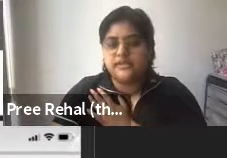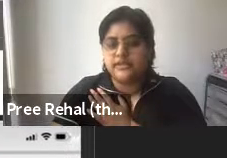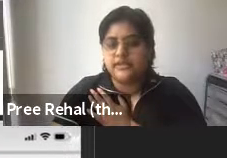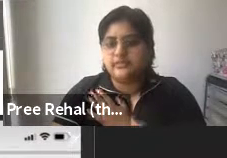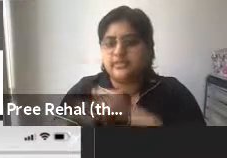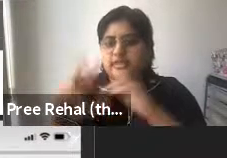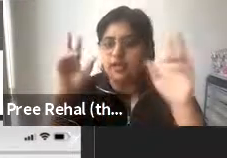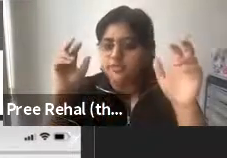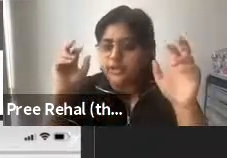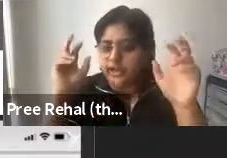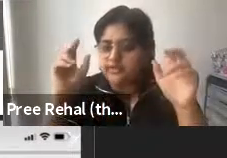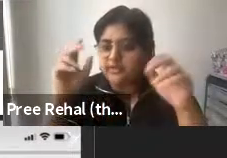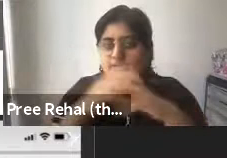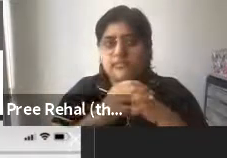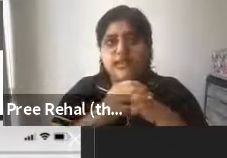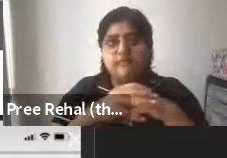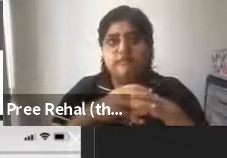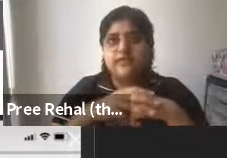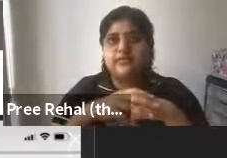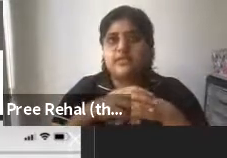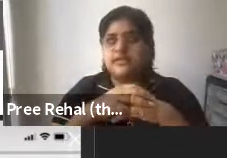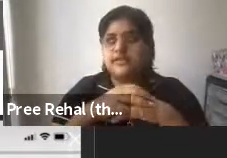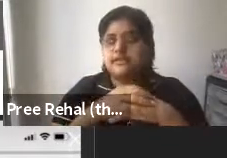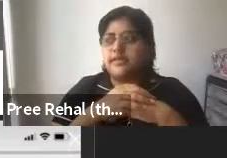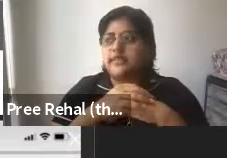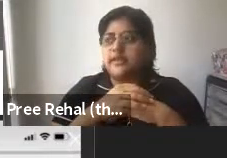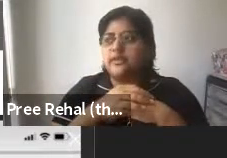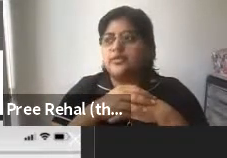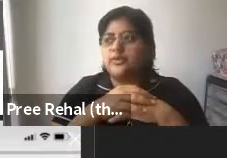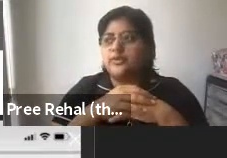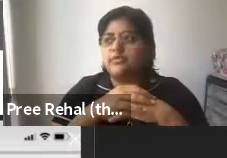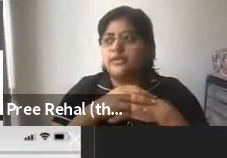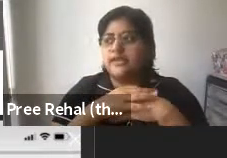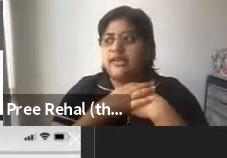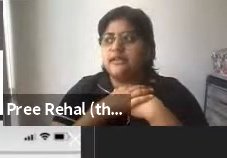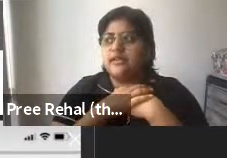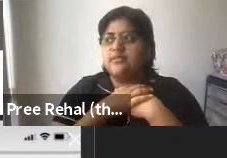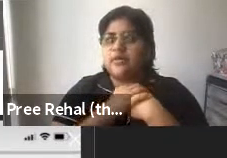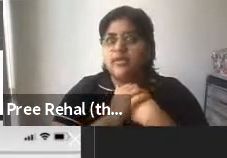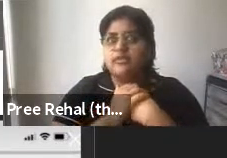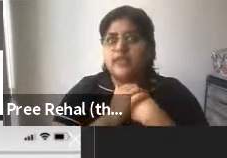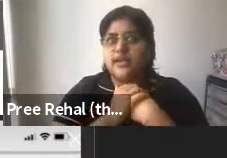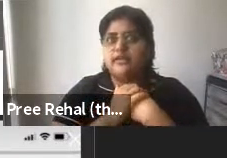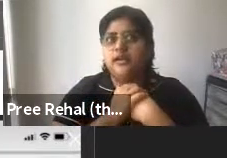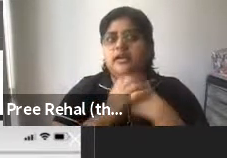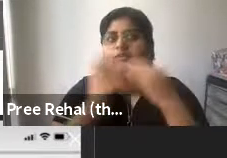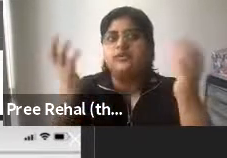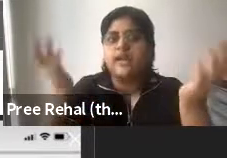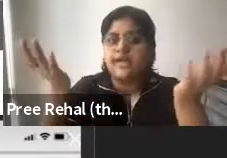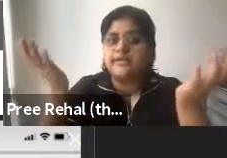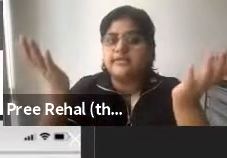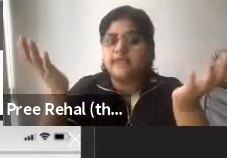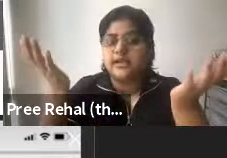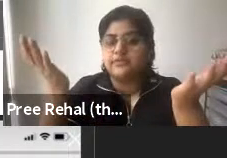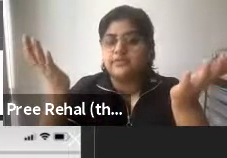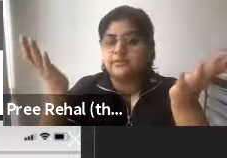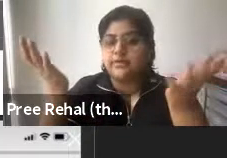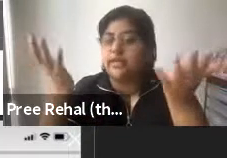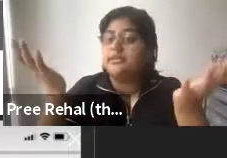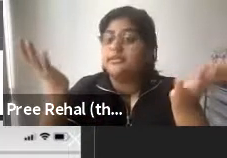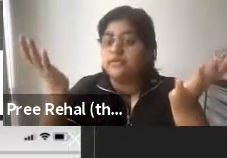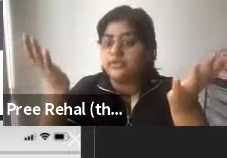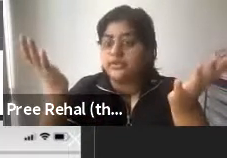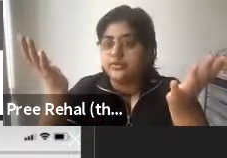building is criticized for being armchair activism, but I think that it's something that I hope that we're able to carry, promote, and hold highly even after